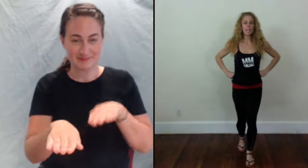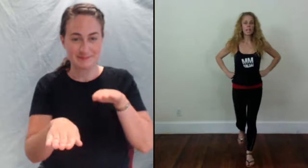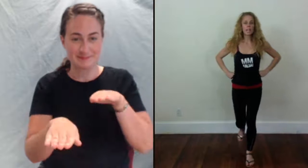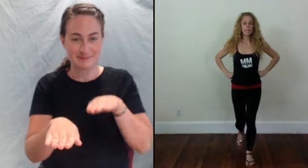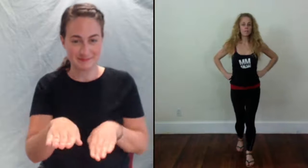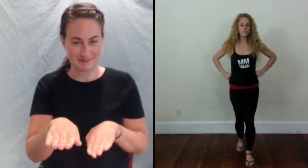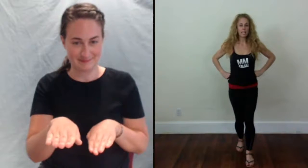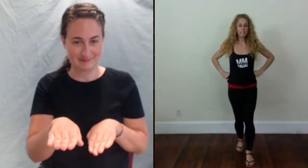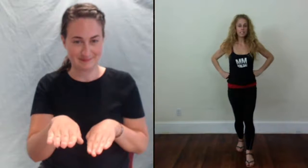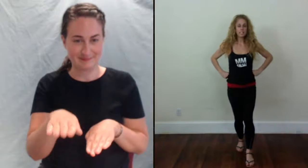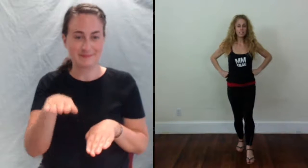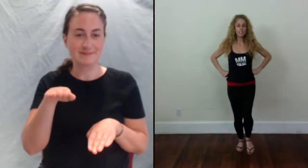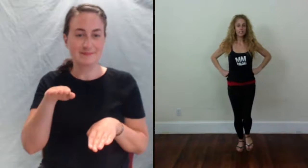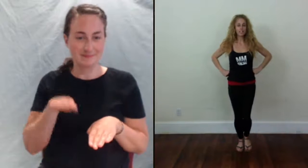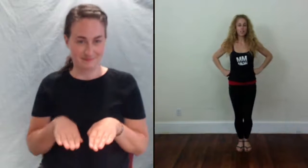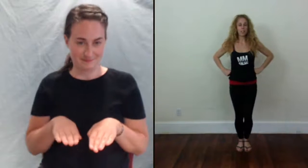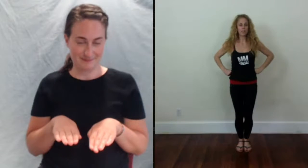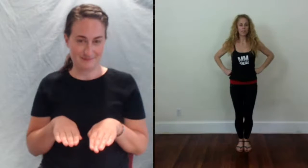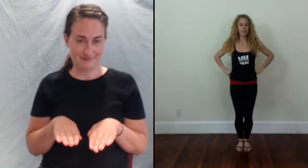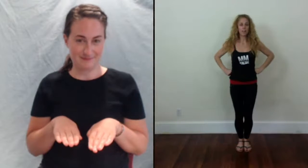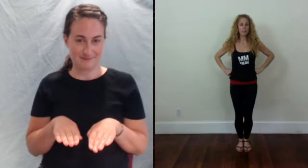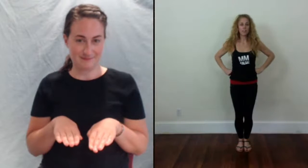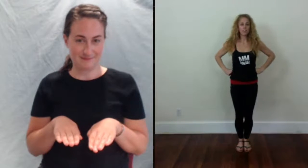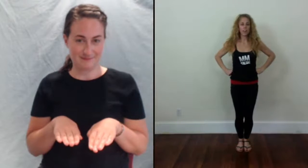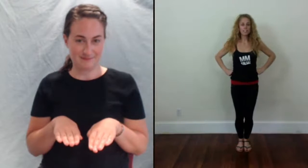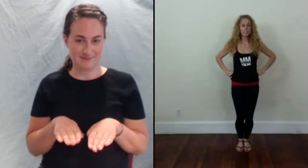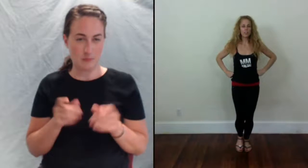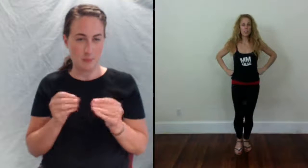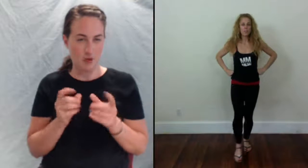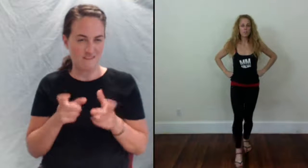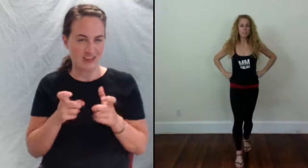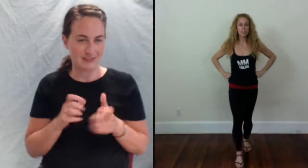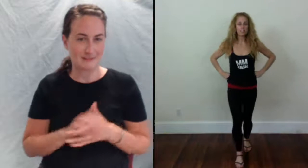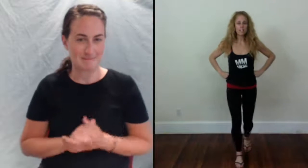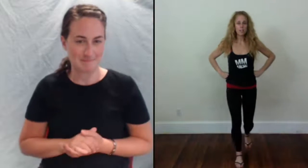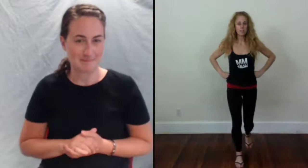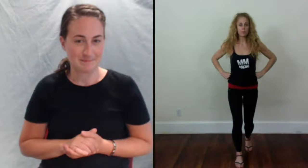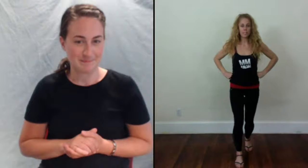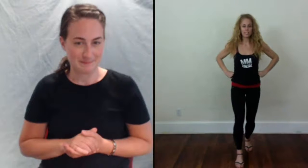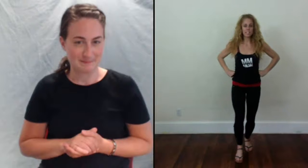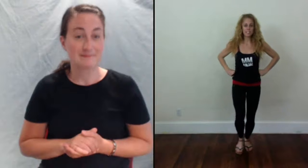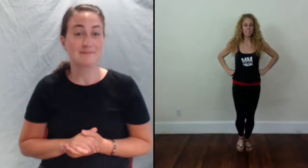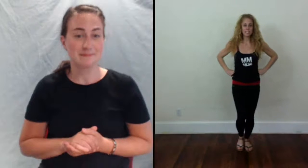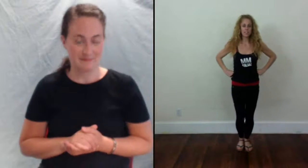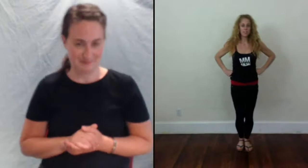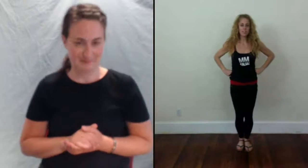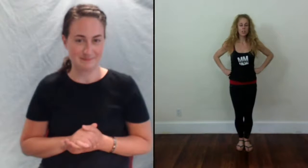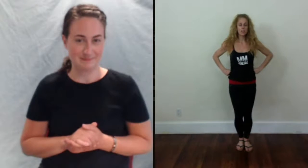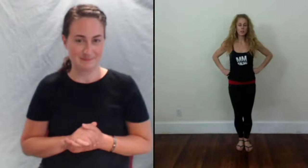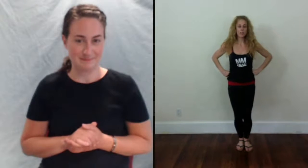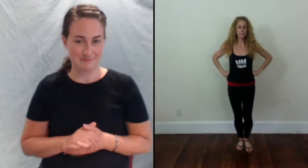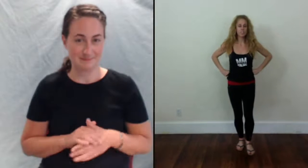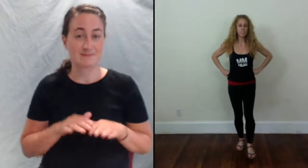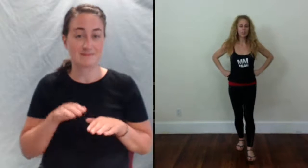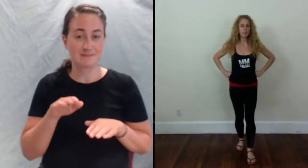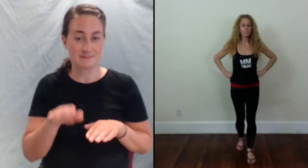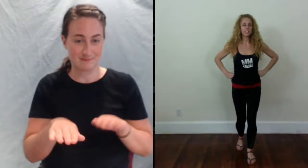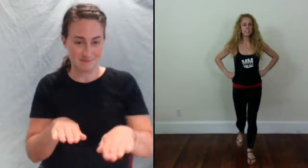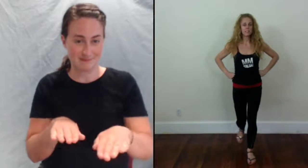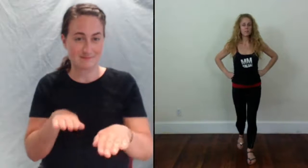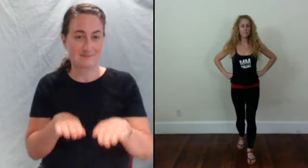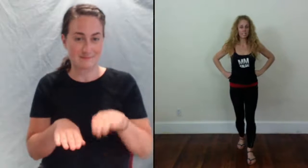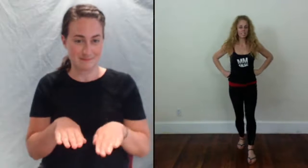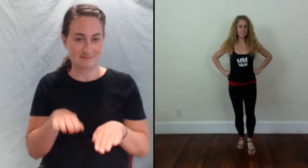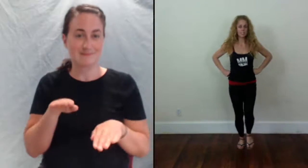Forward, in place, together. A little faster, front, in place, together, switch.